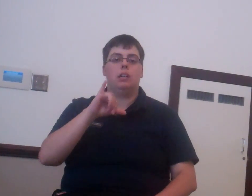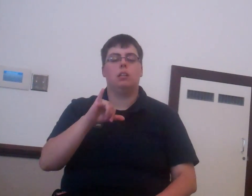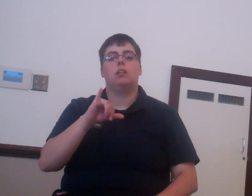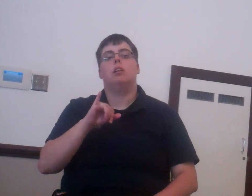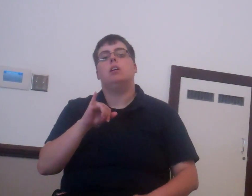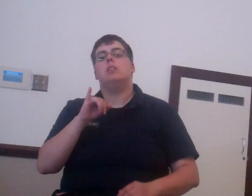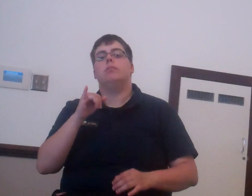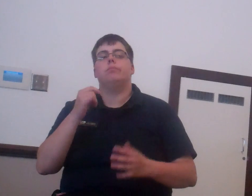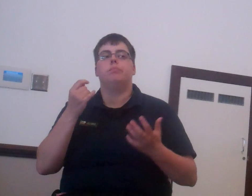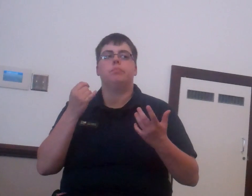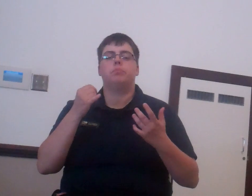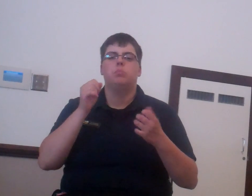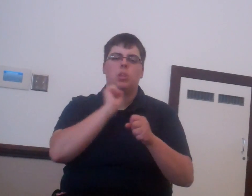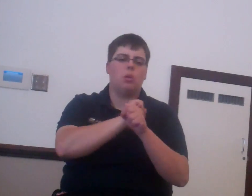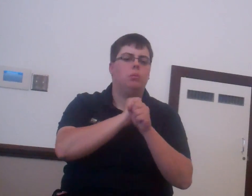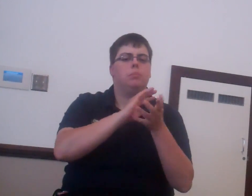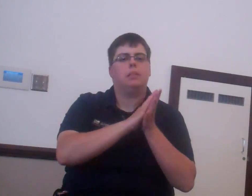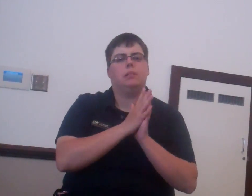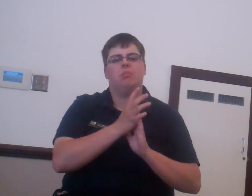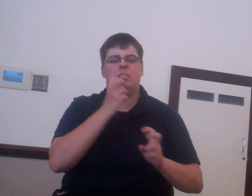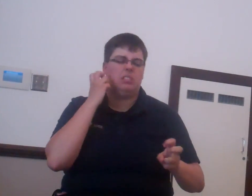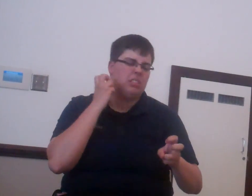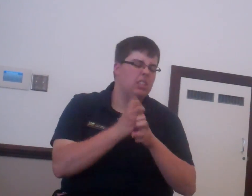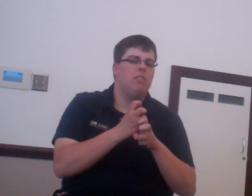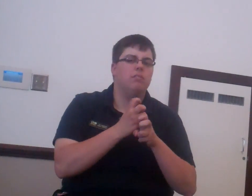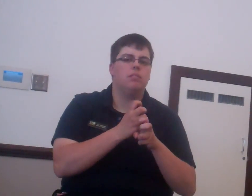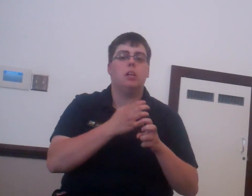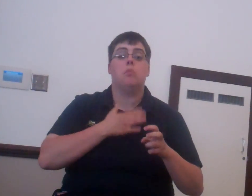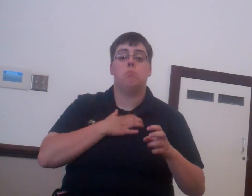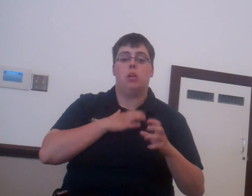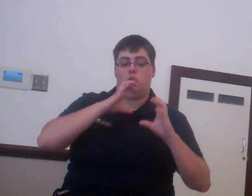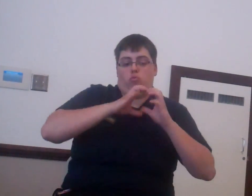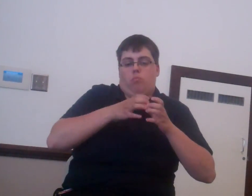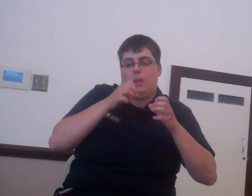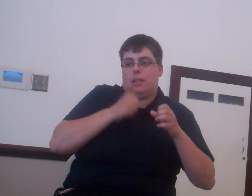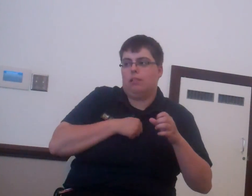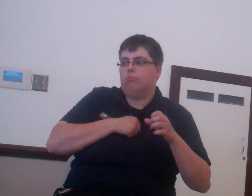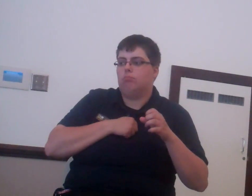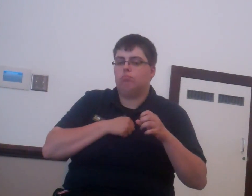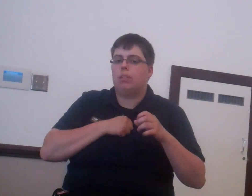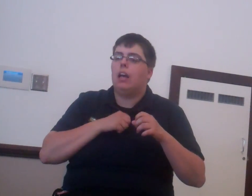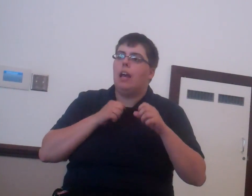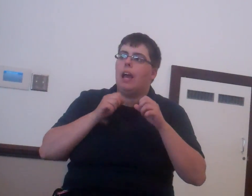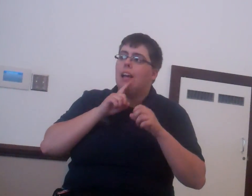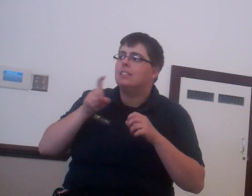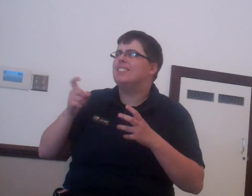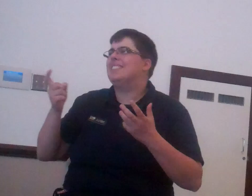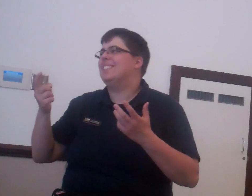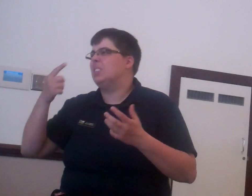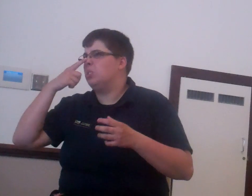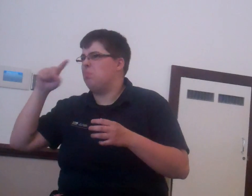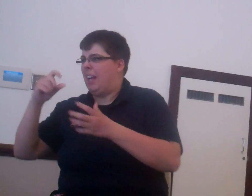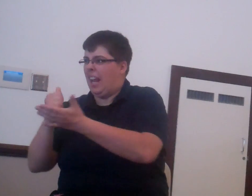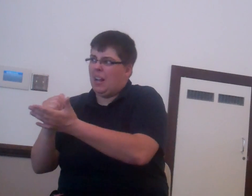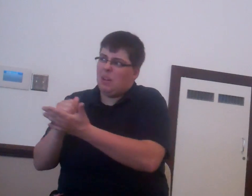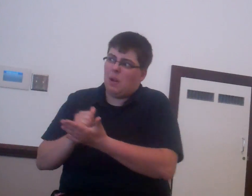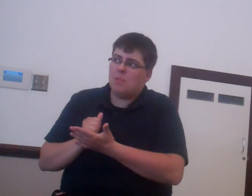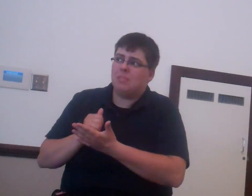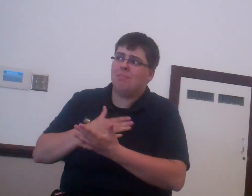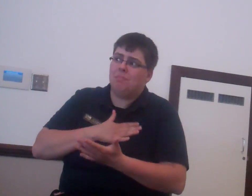people in it. Yeah, for sure. So sometimes that's going to be, those are like your go-to helpers, right? Like those are people you know